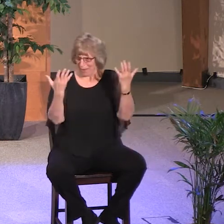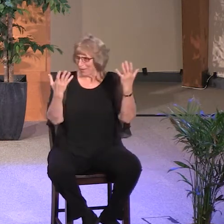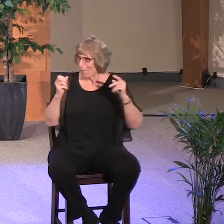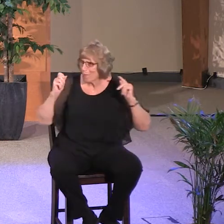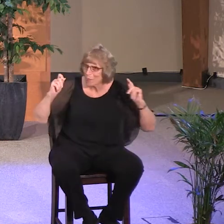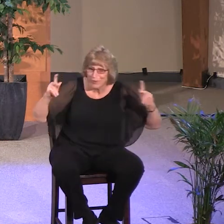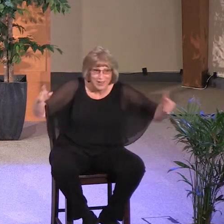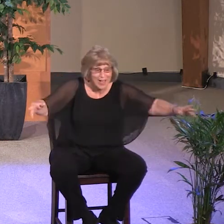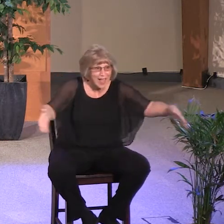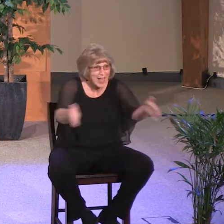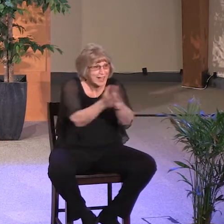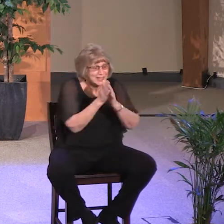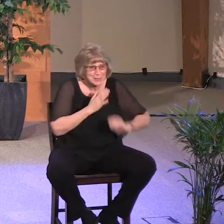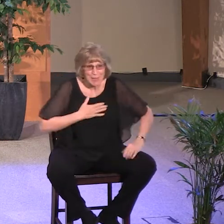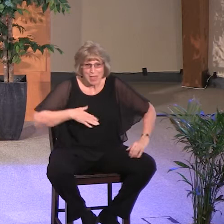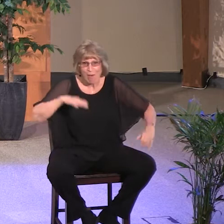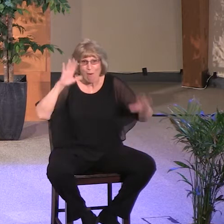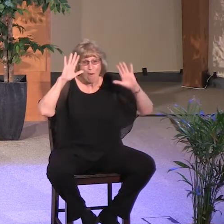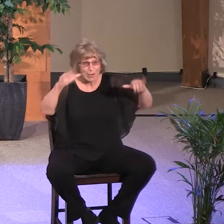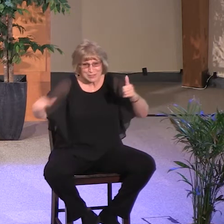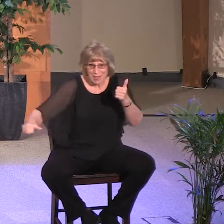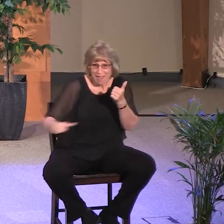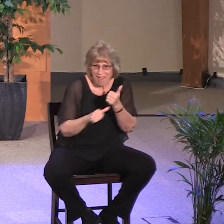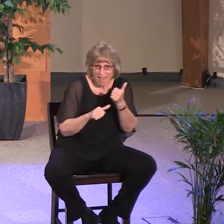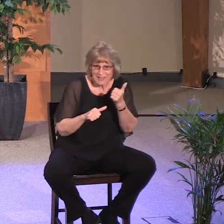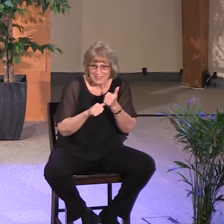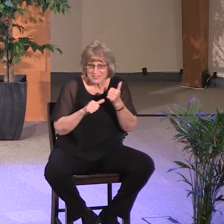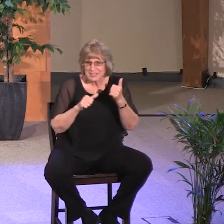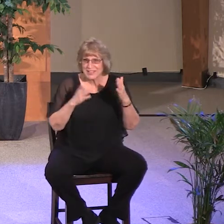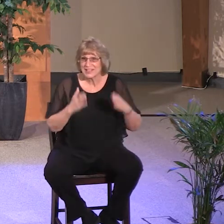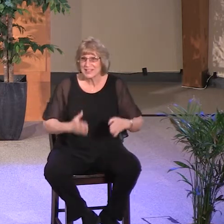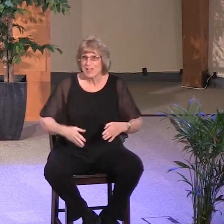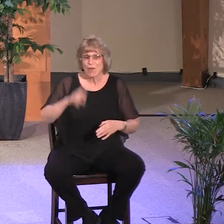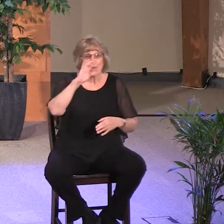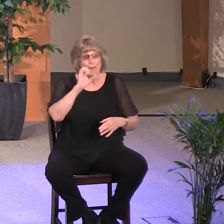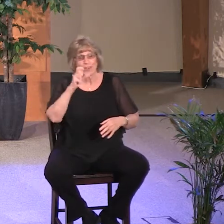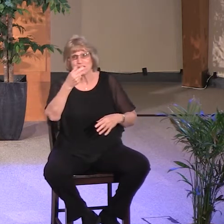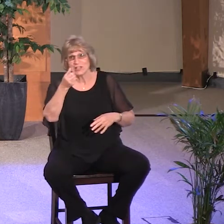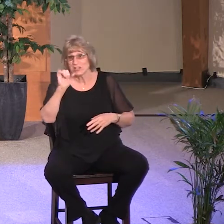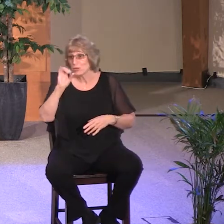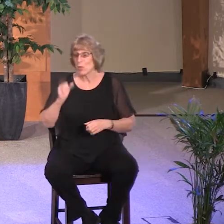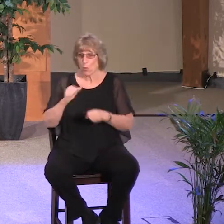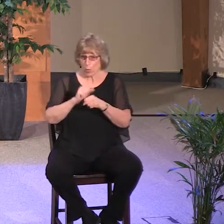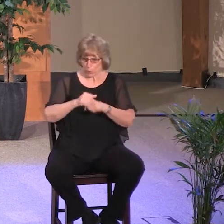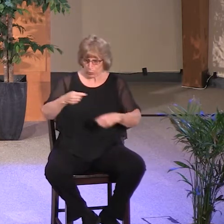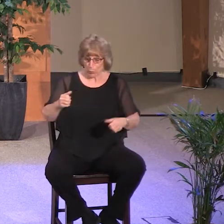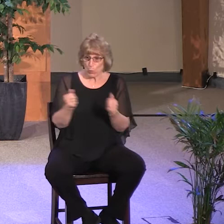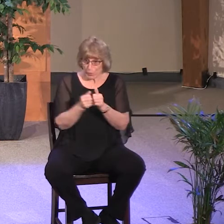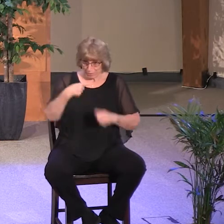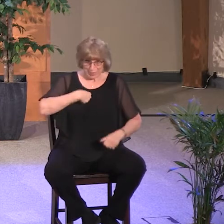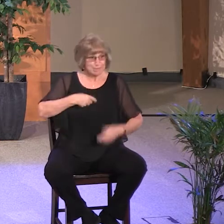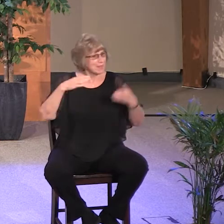asked my incredible assistant, Reggie, to work with me. See, I'm offering